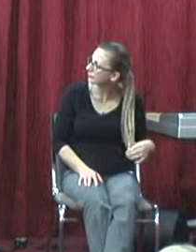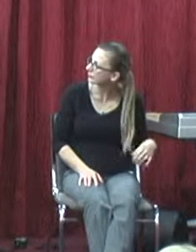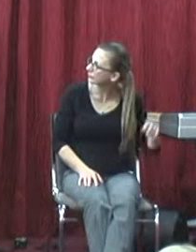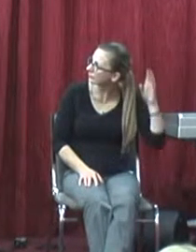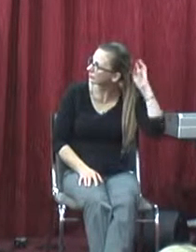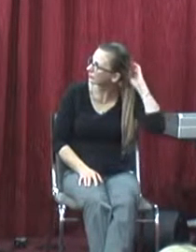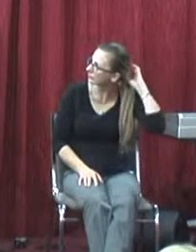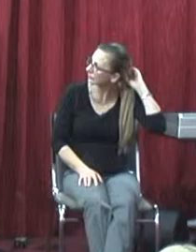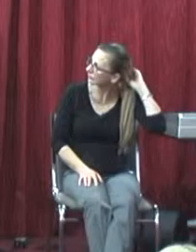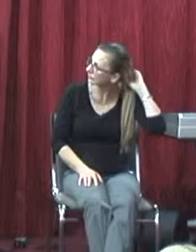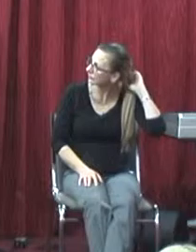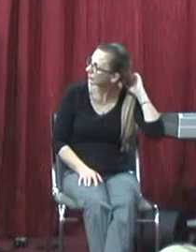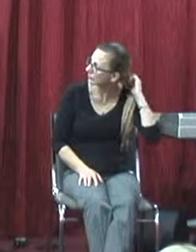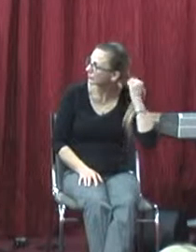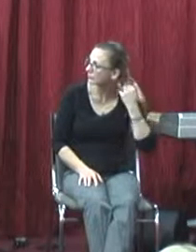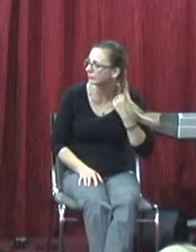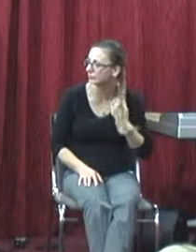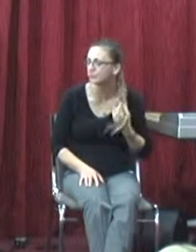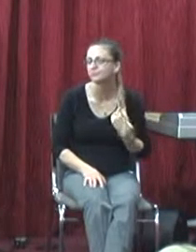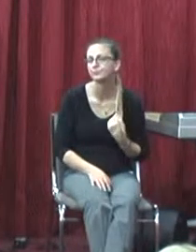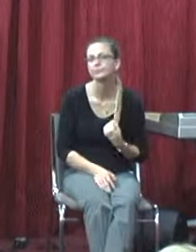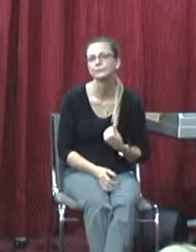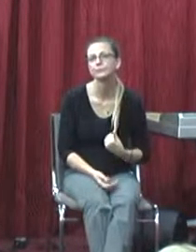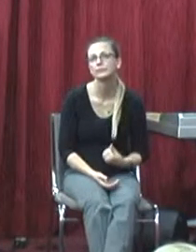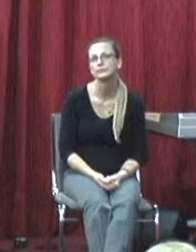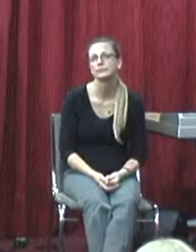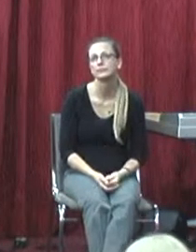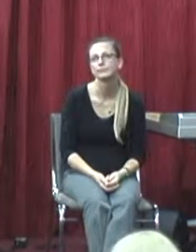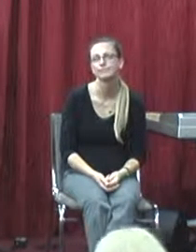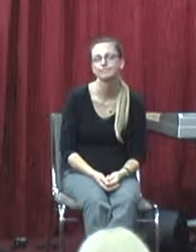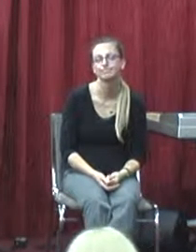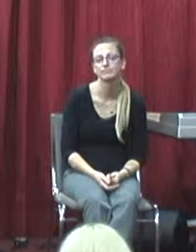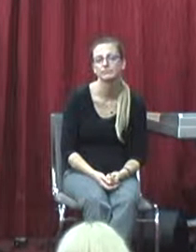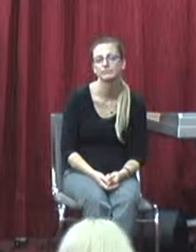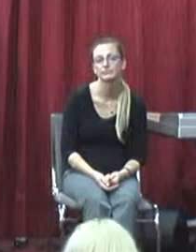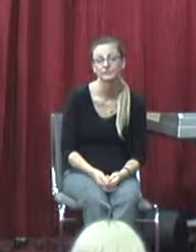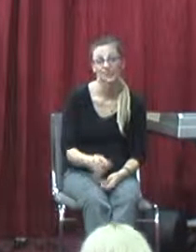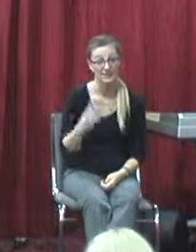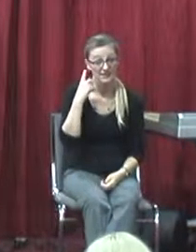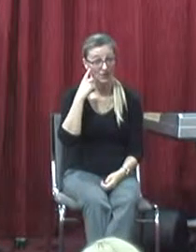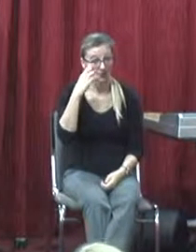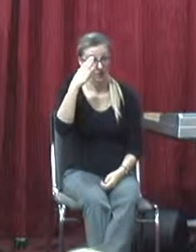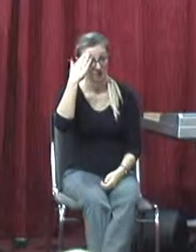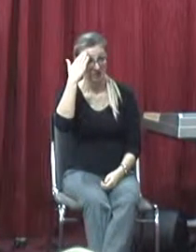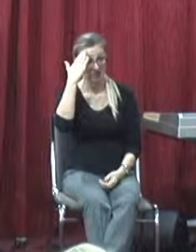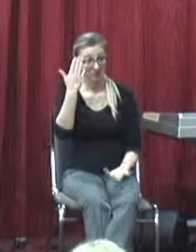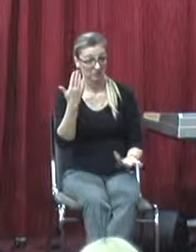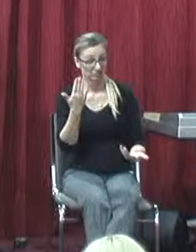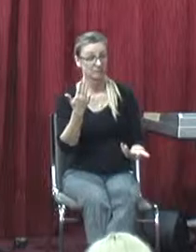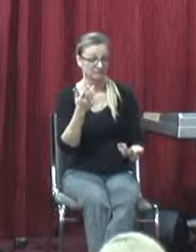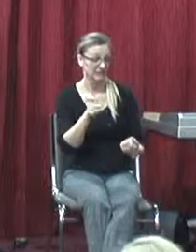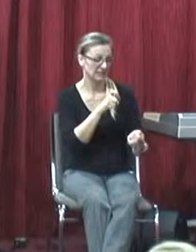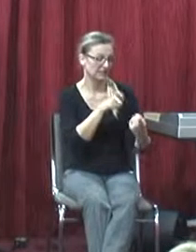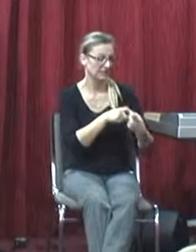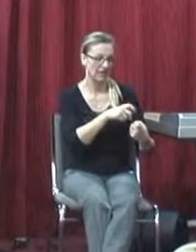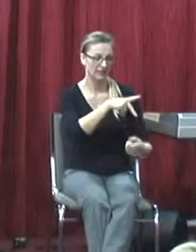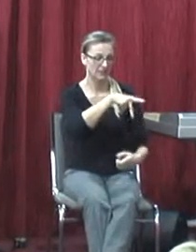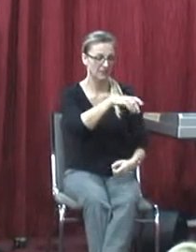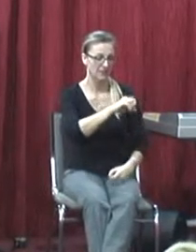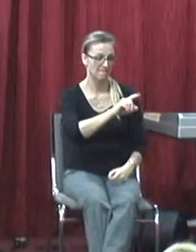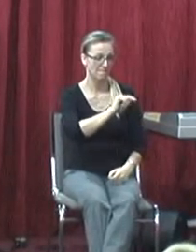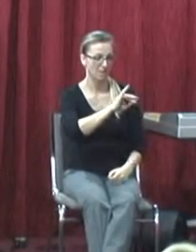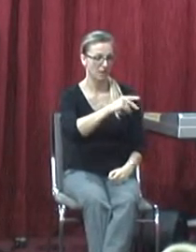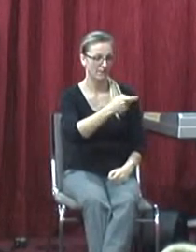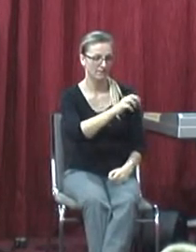made whatever he did successful. Does that sound familiar? Exactly the same thing that Potiphar did, trusted